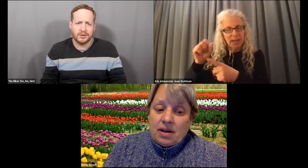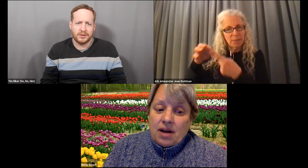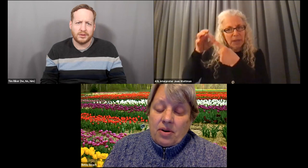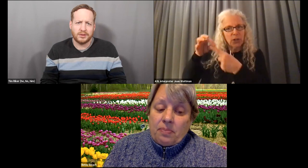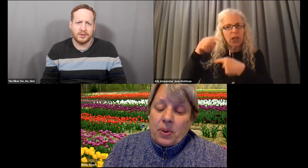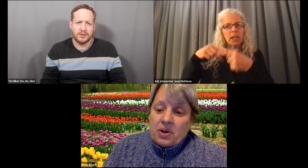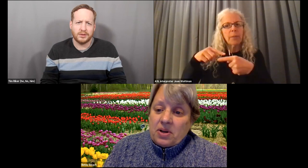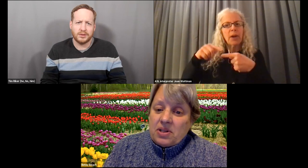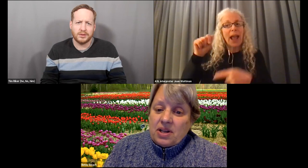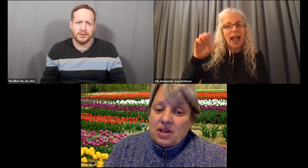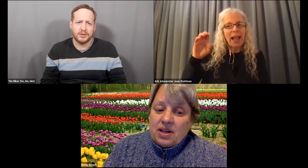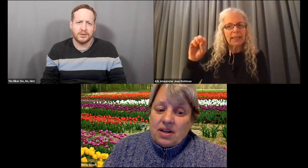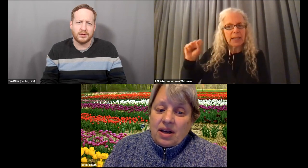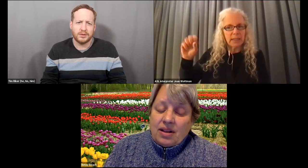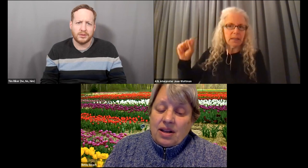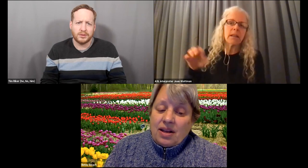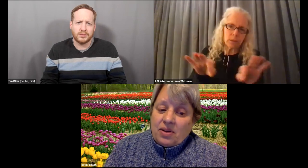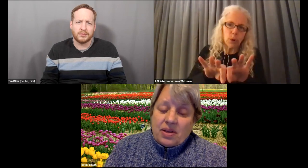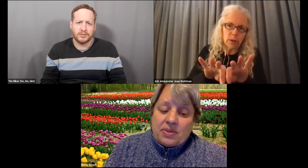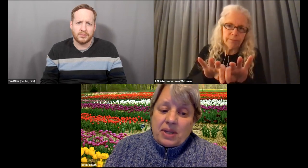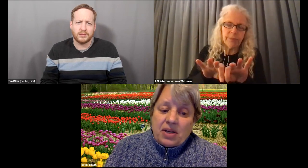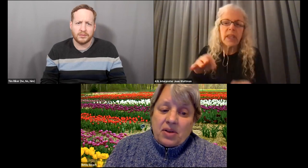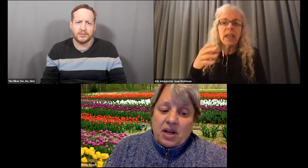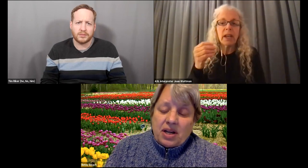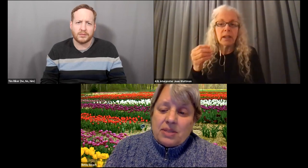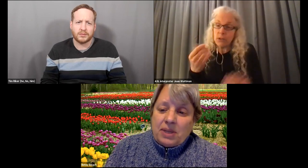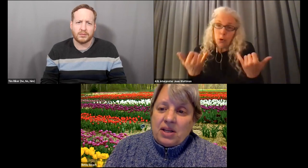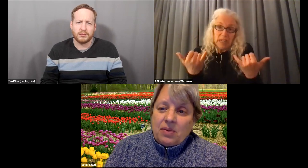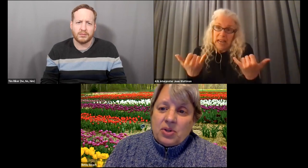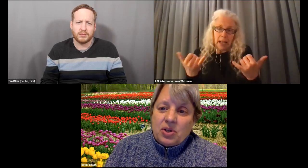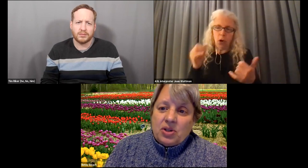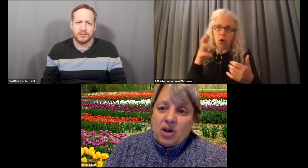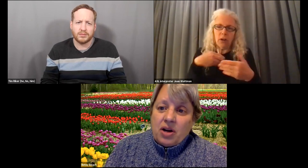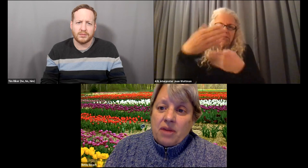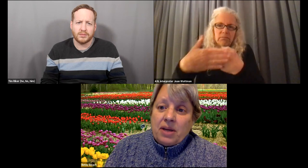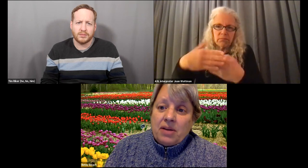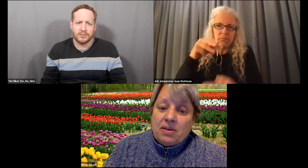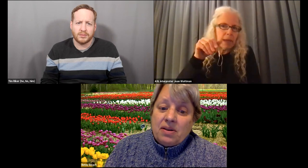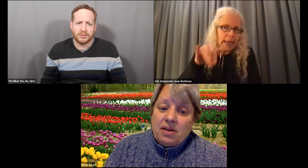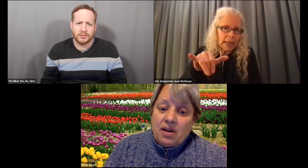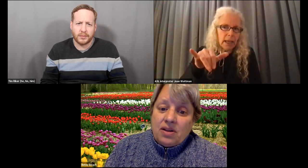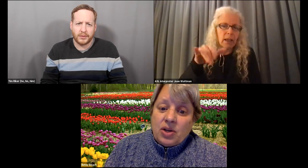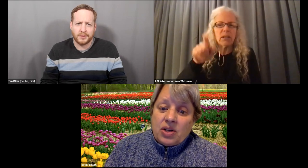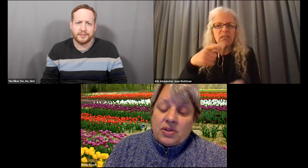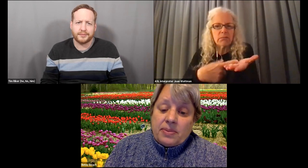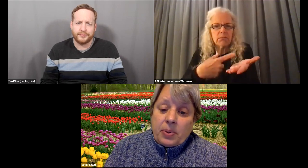are important, and at either this meeting or the next meeting, we should talk about trying to support